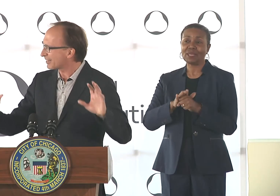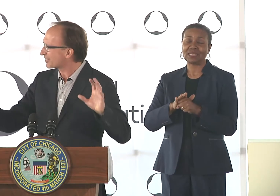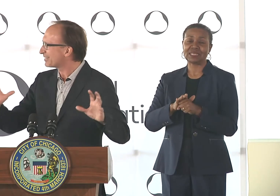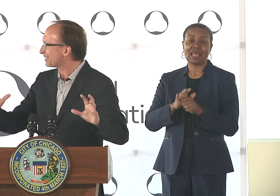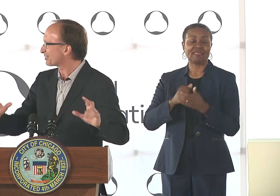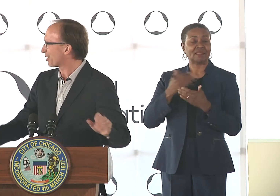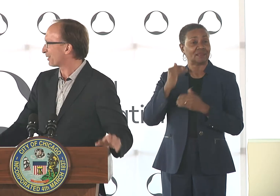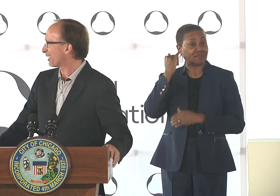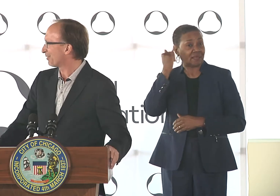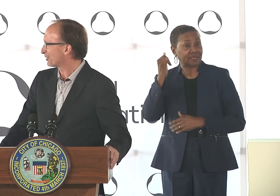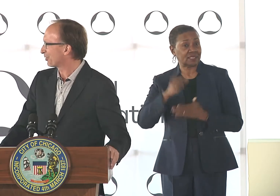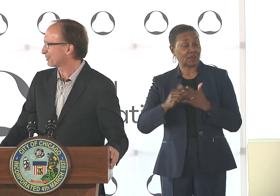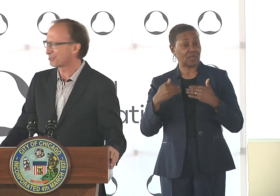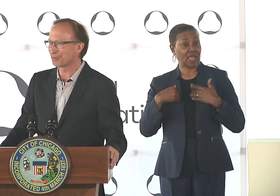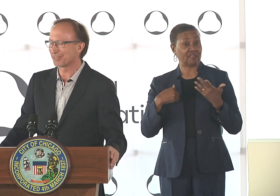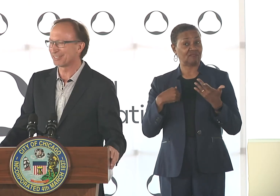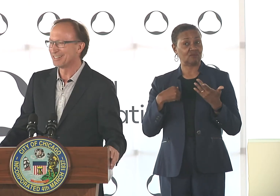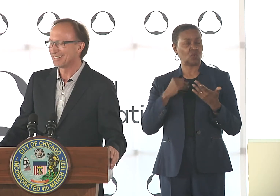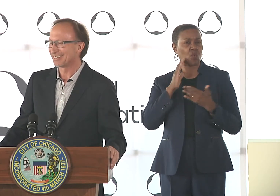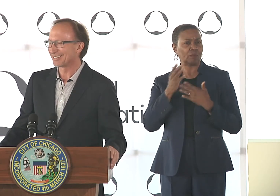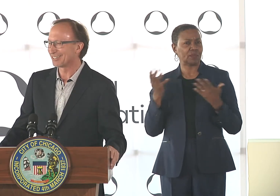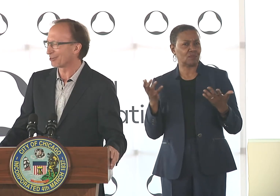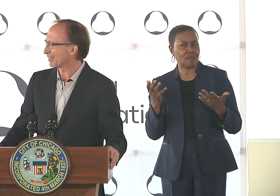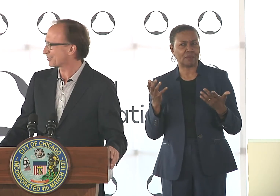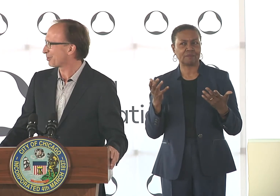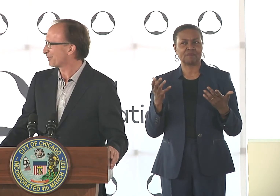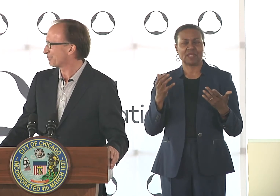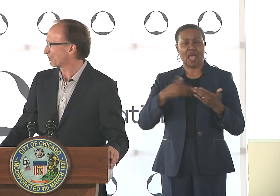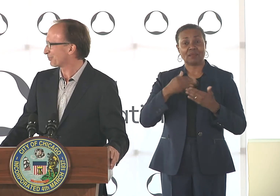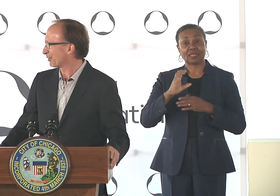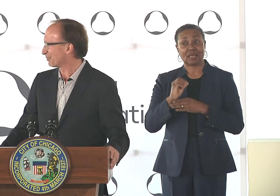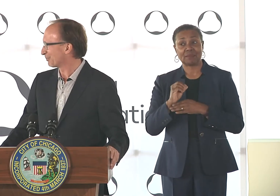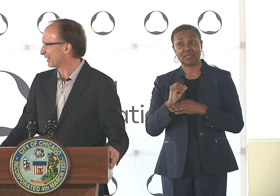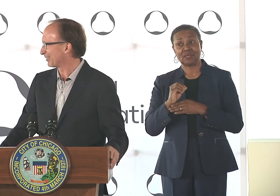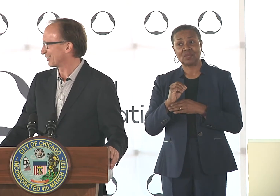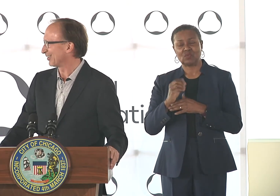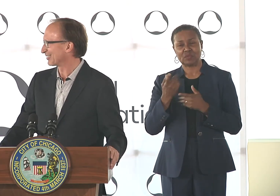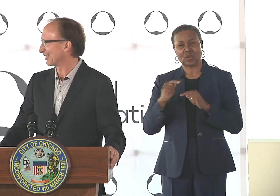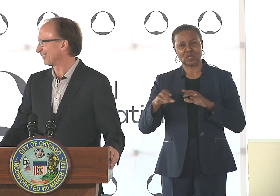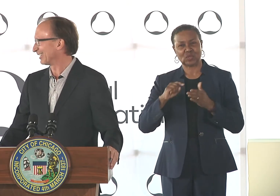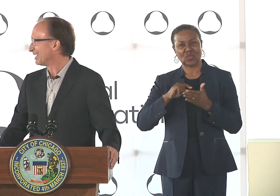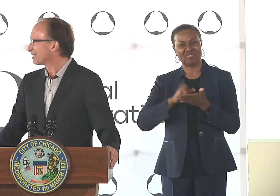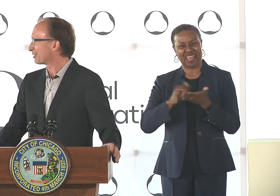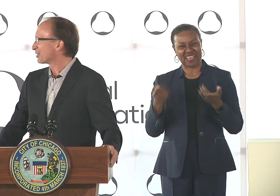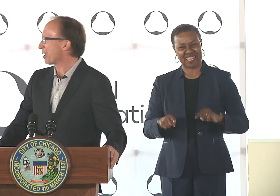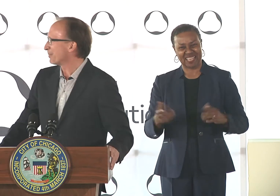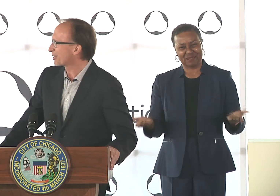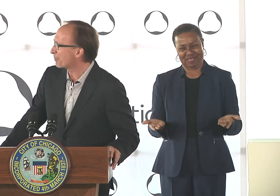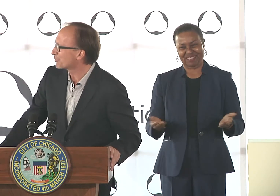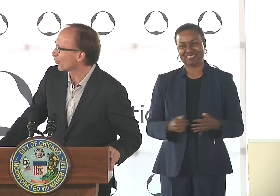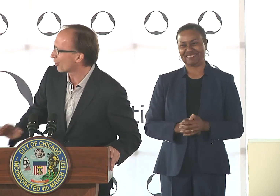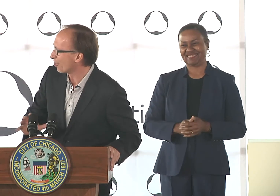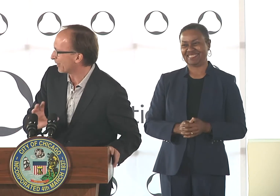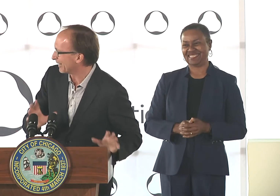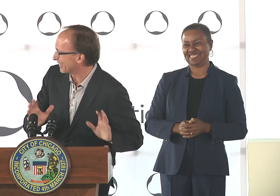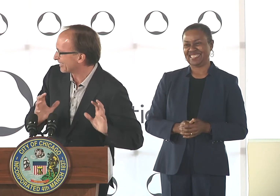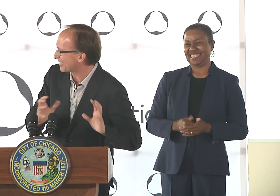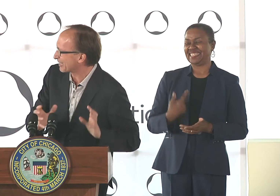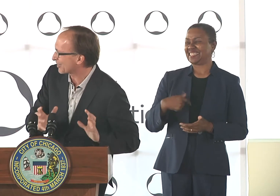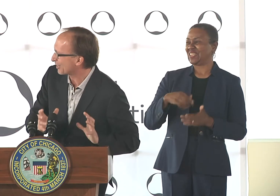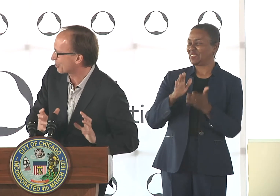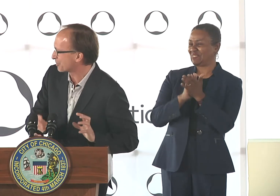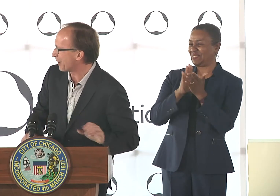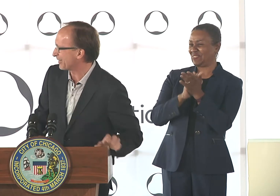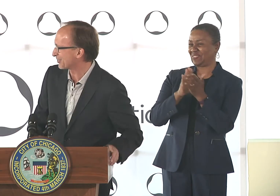the next ideas that we have to go into our next company, we're going to try and do it right here, John. So keep the door open and